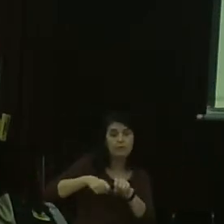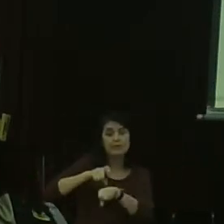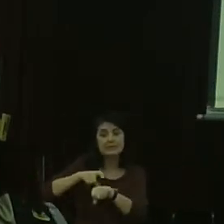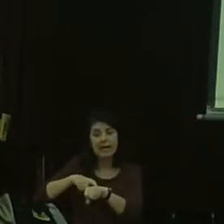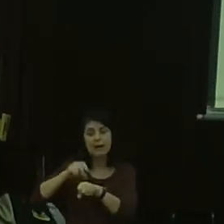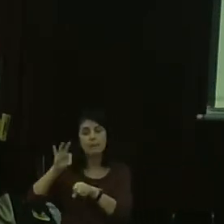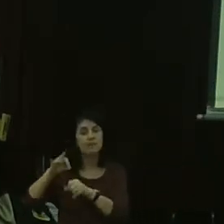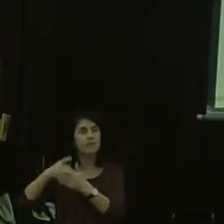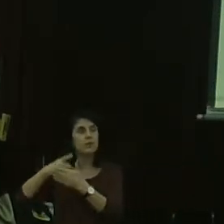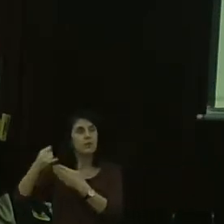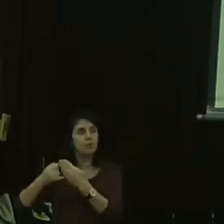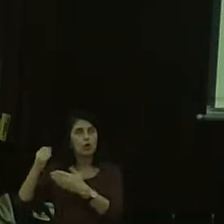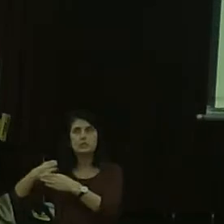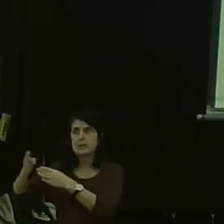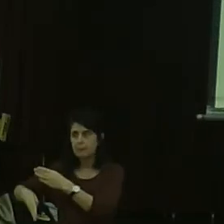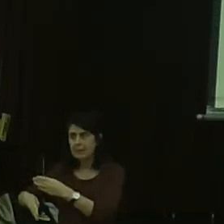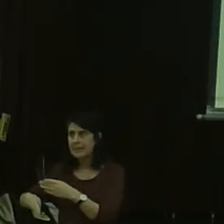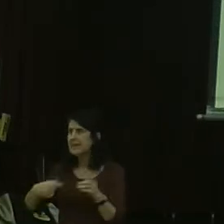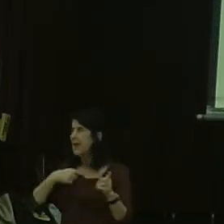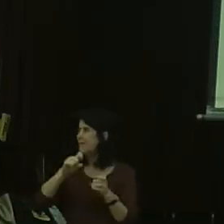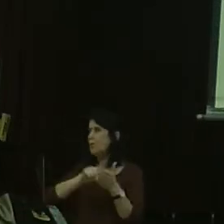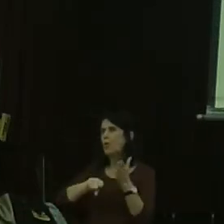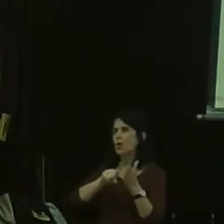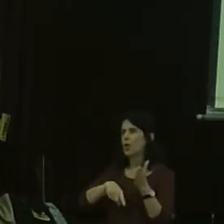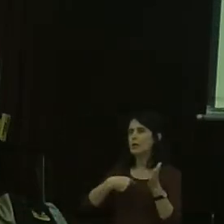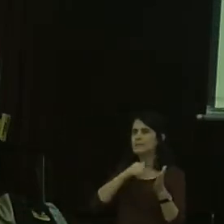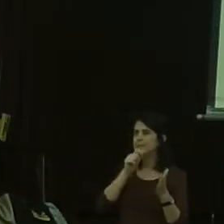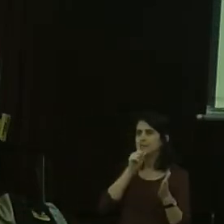project completion? I'll have to go and look at that.